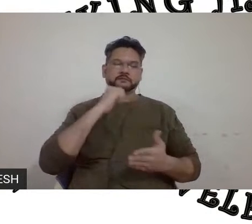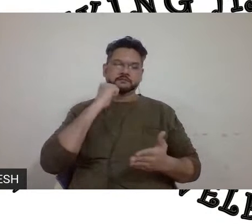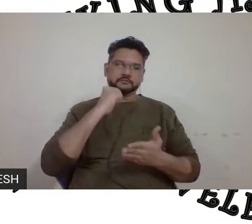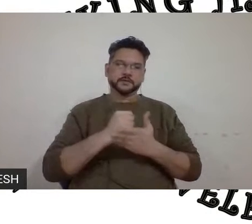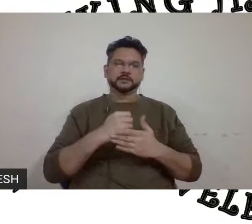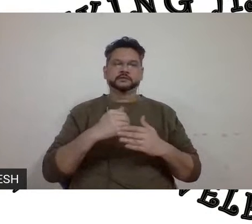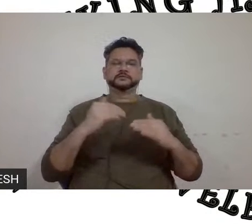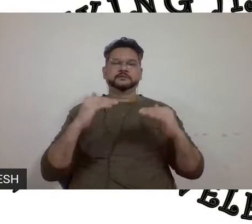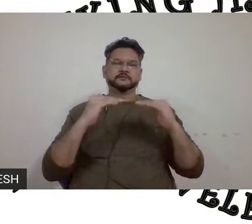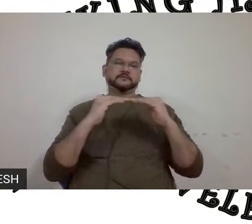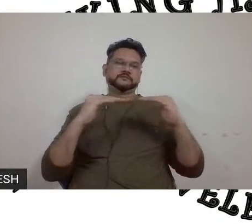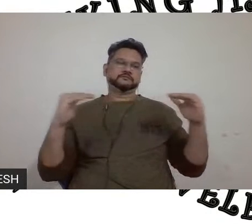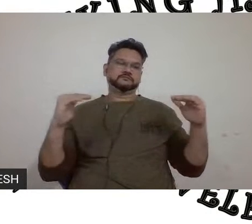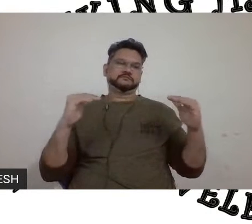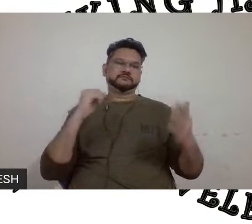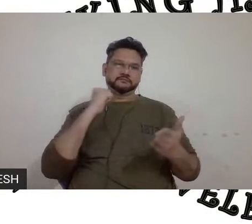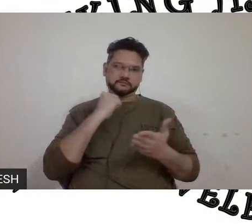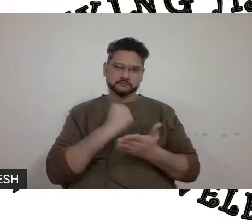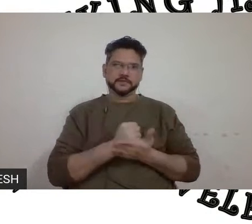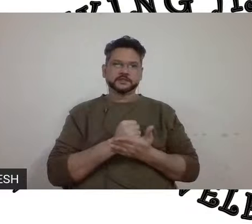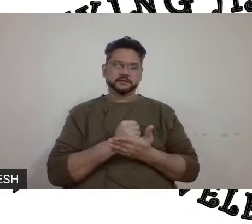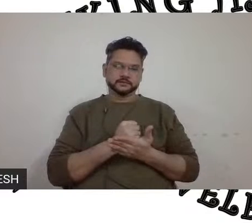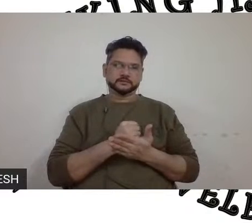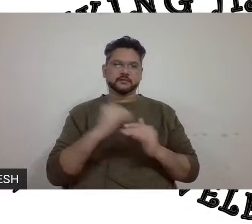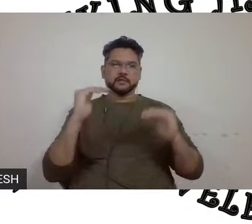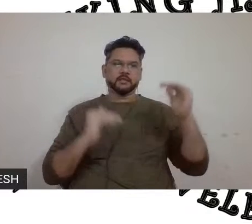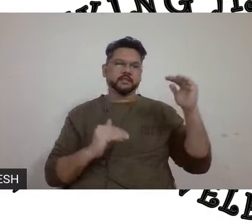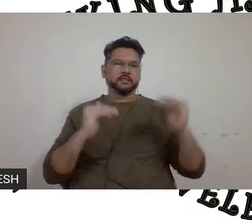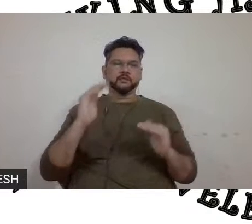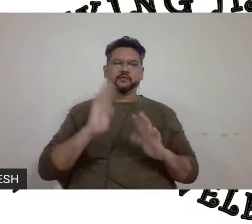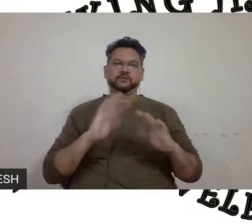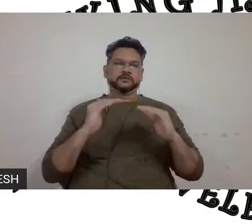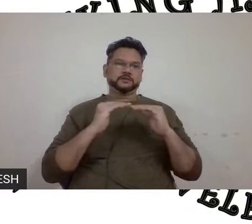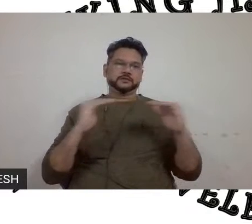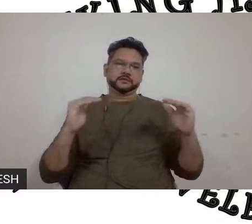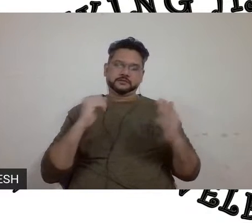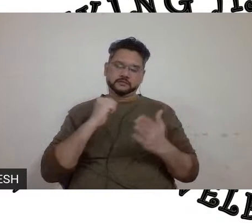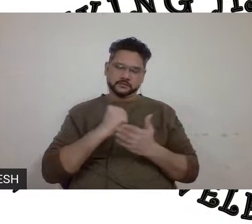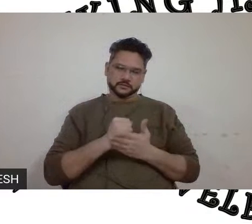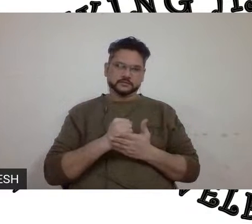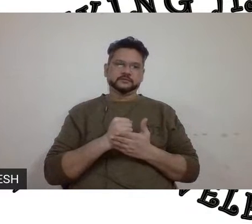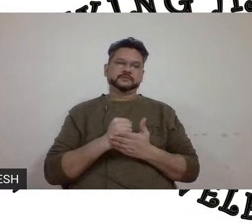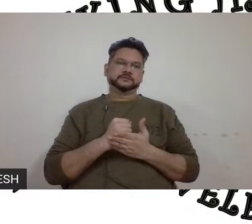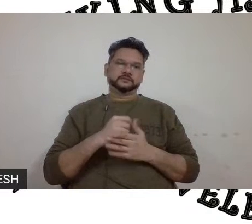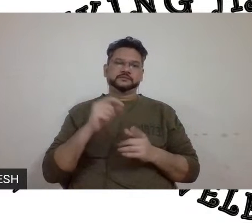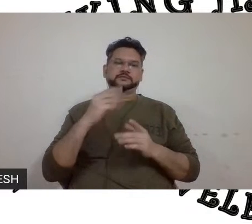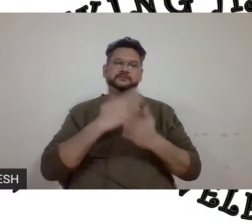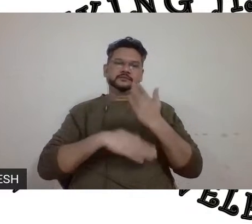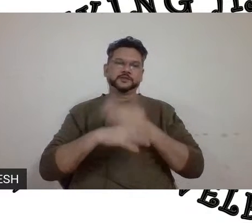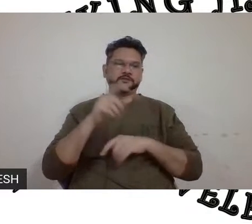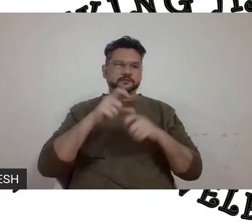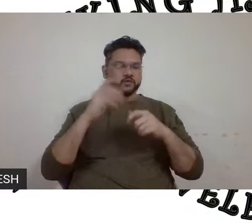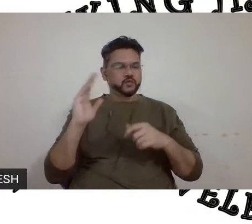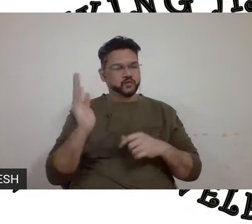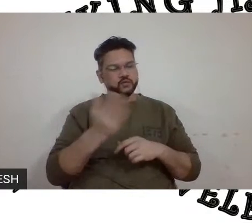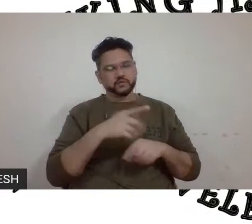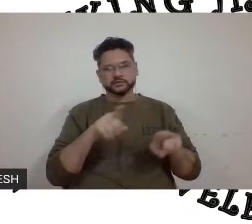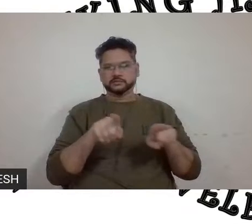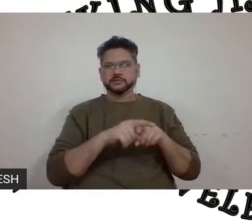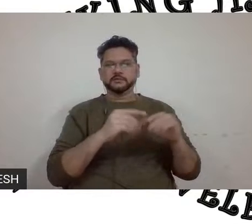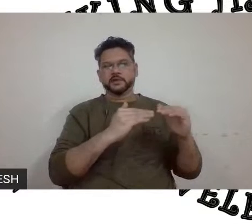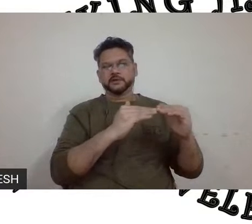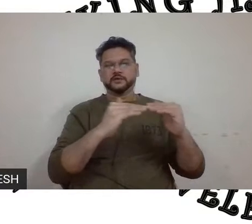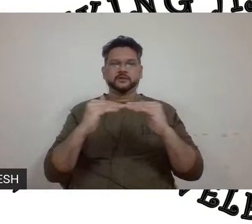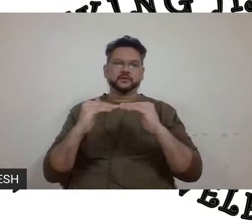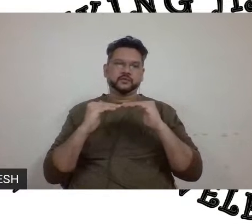to provide the opportunity to the person with disabilities, not only